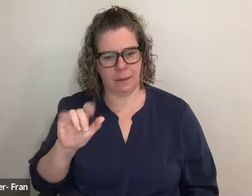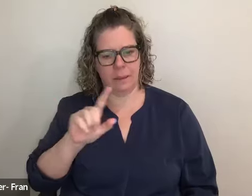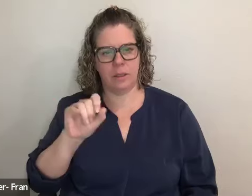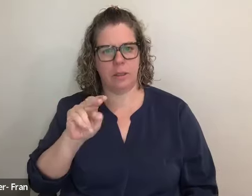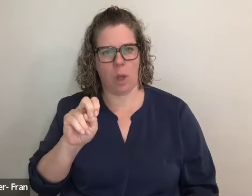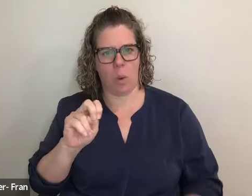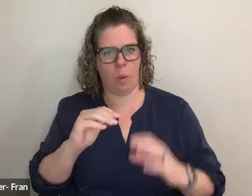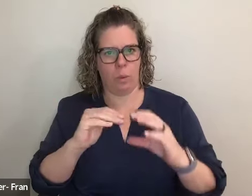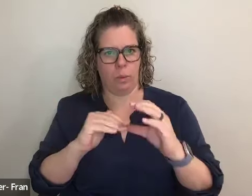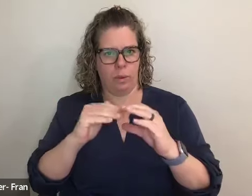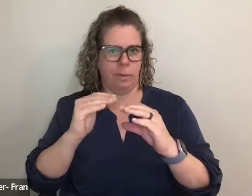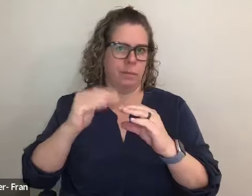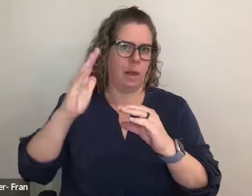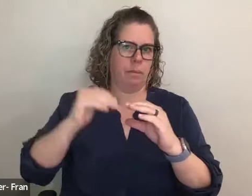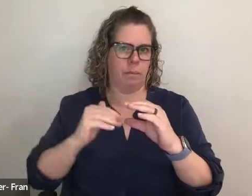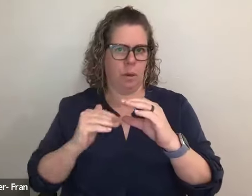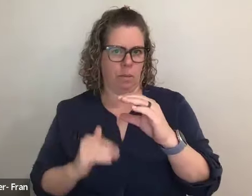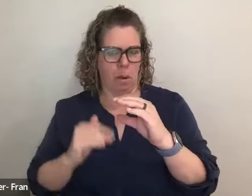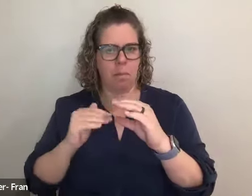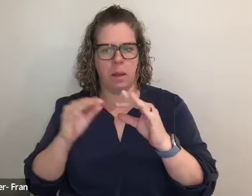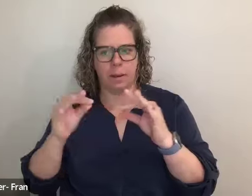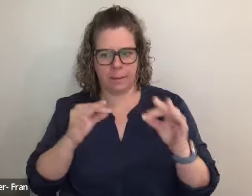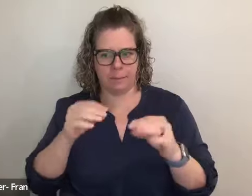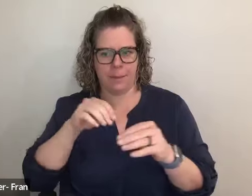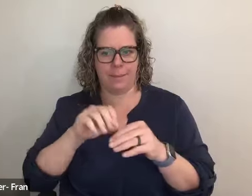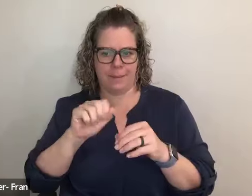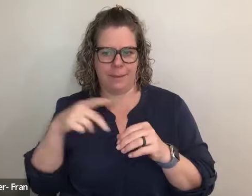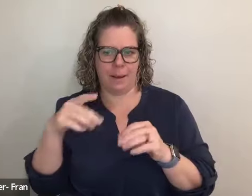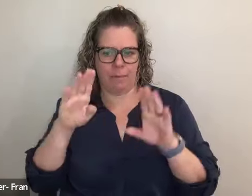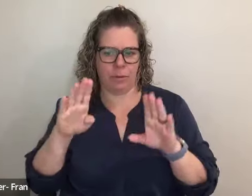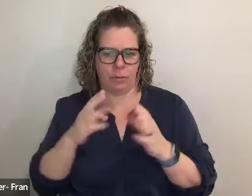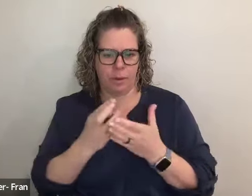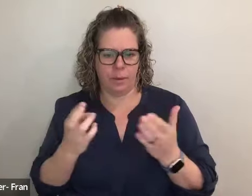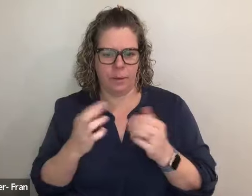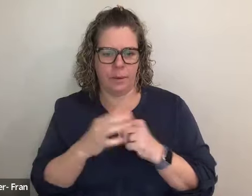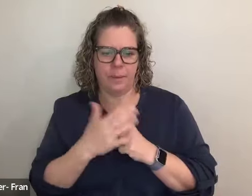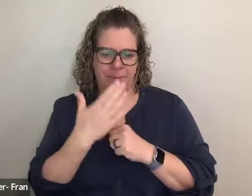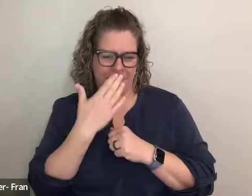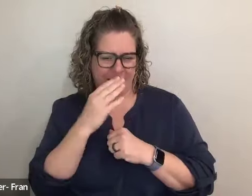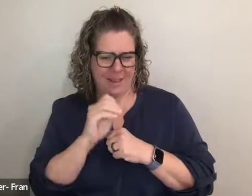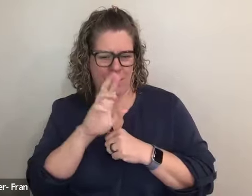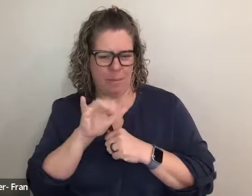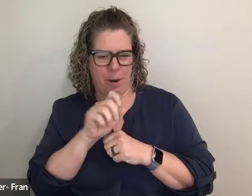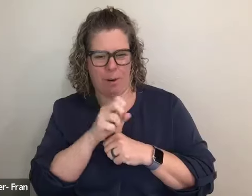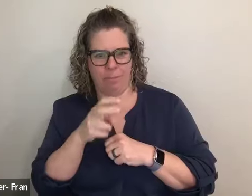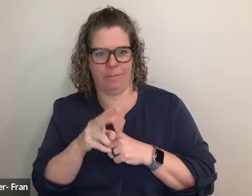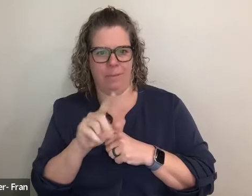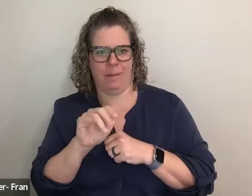zones, are in that app, and it's a great resource. Oh, perfect. Thanks, Mary. Mary just put it in the chat.